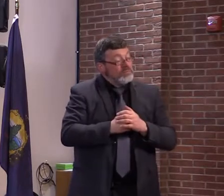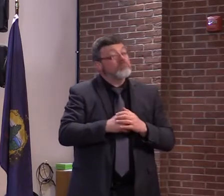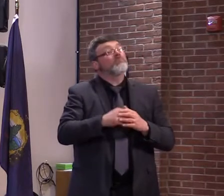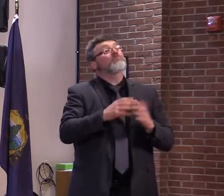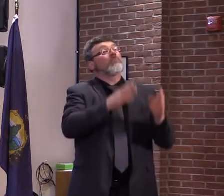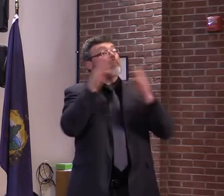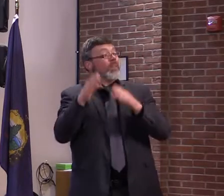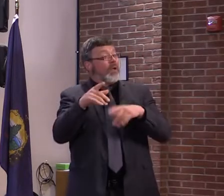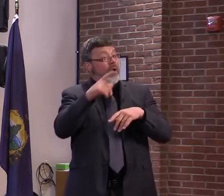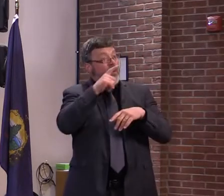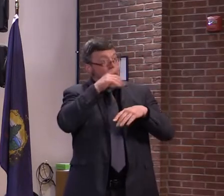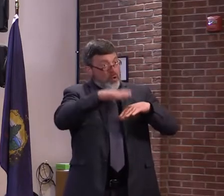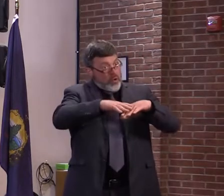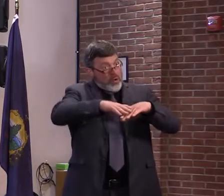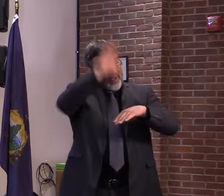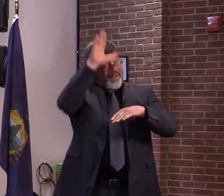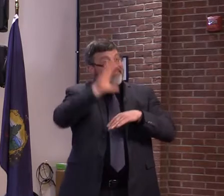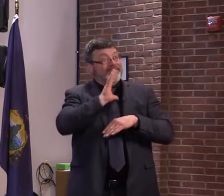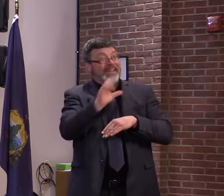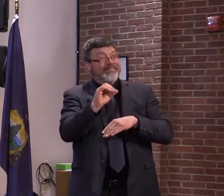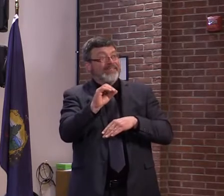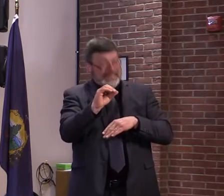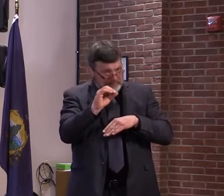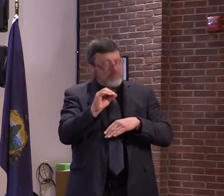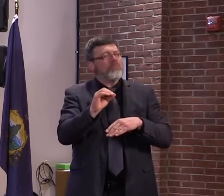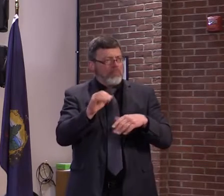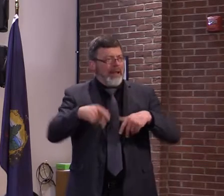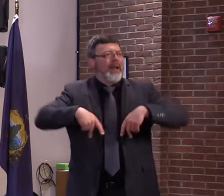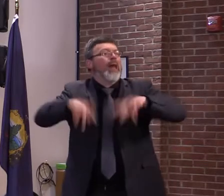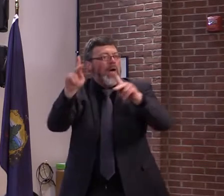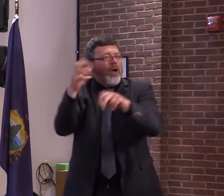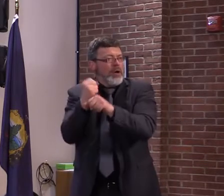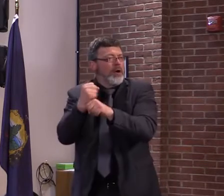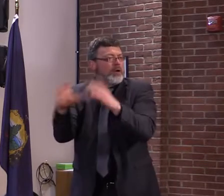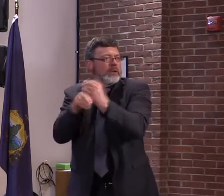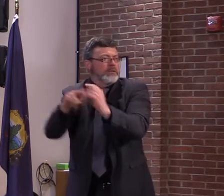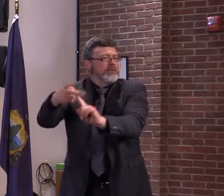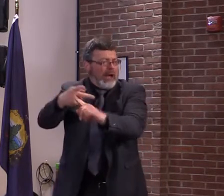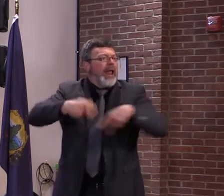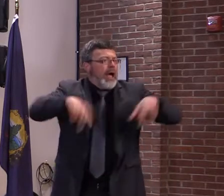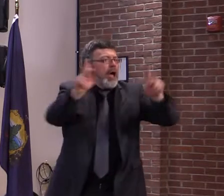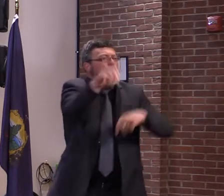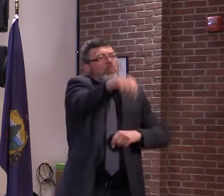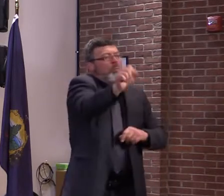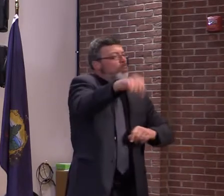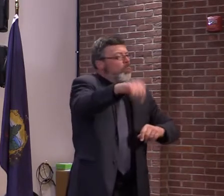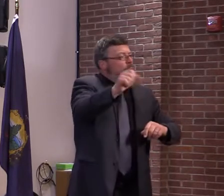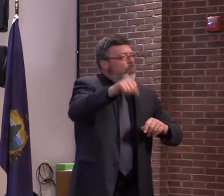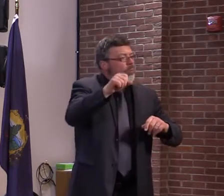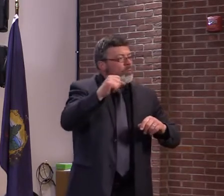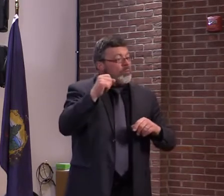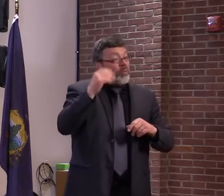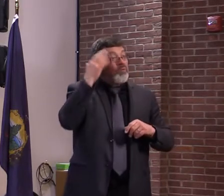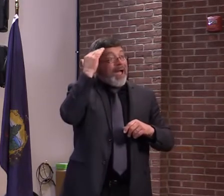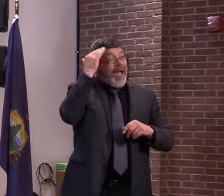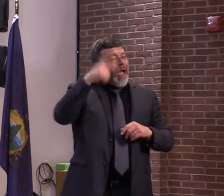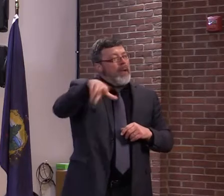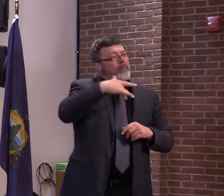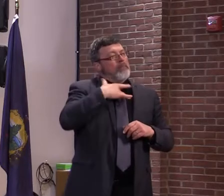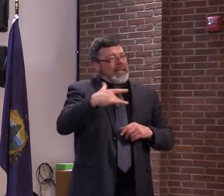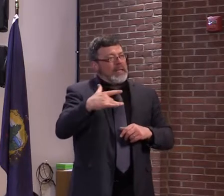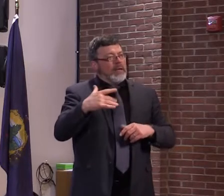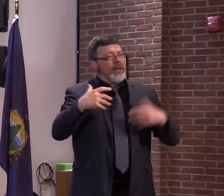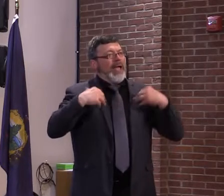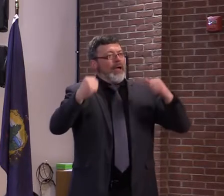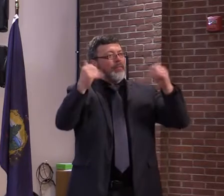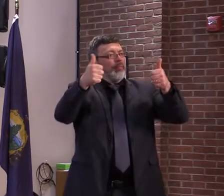booster, as well as immunocompromised people age 12 and older, or if you got two shots of Johnson &